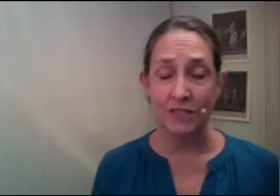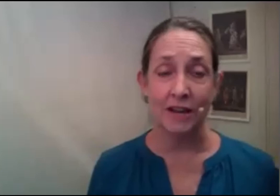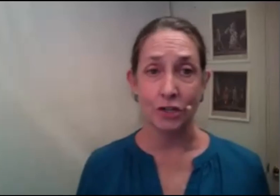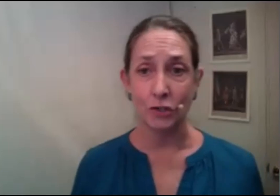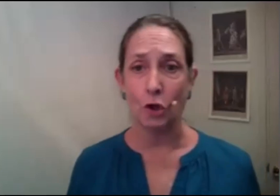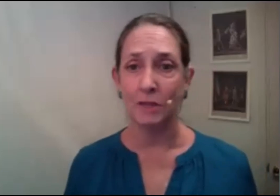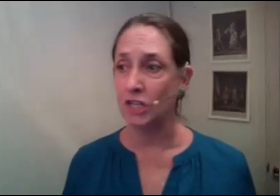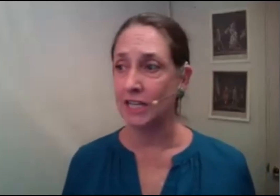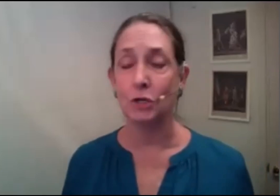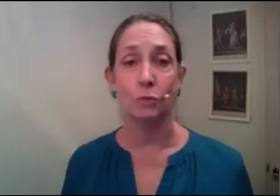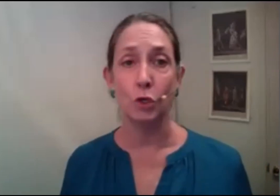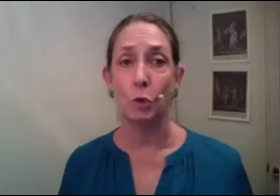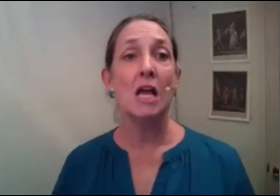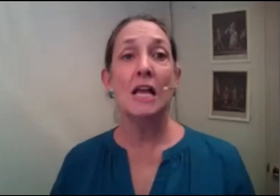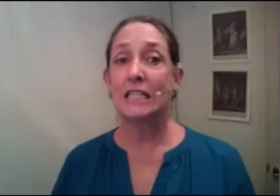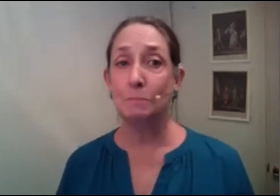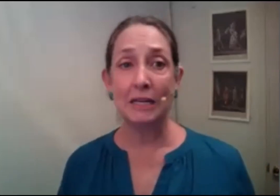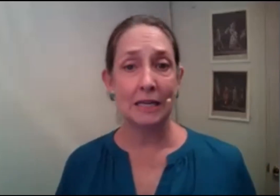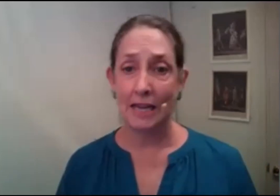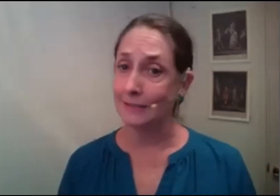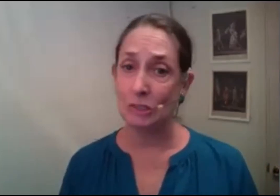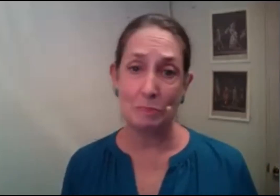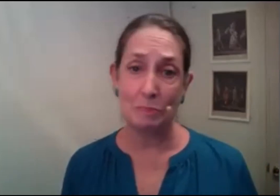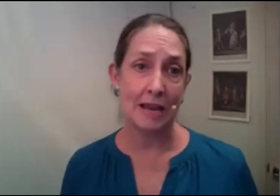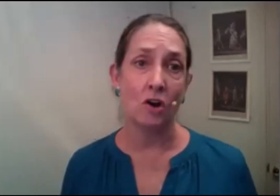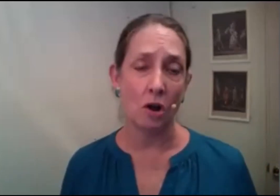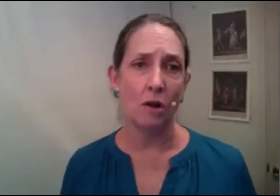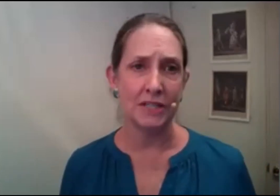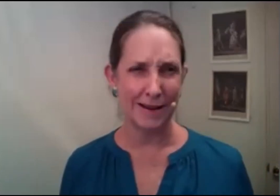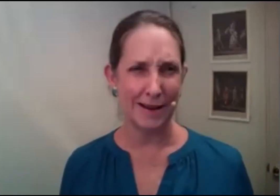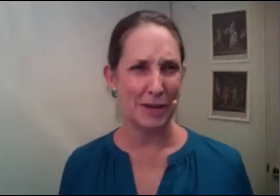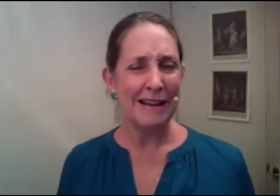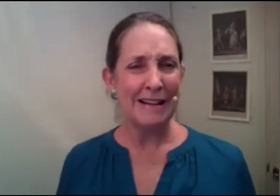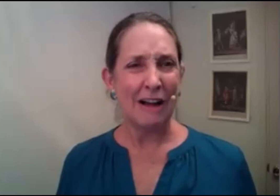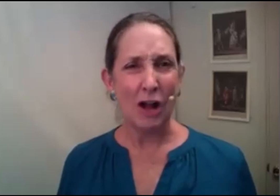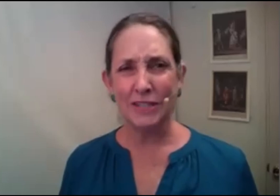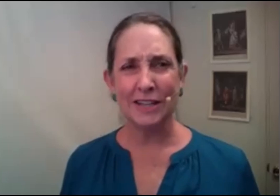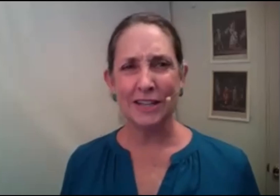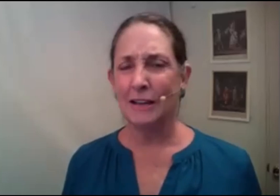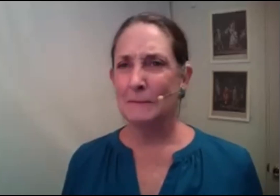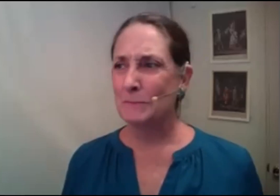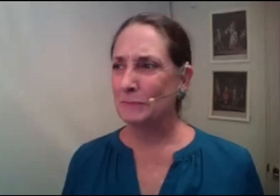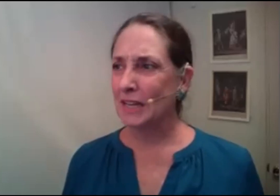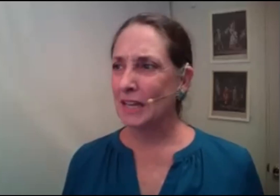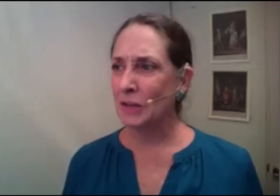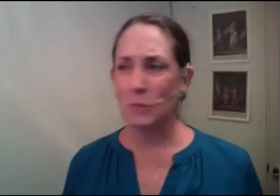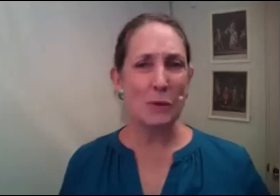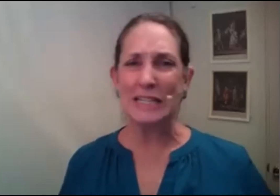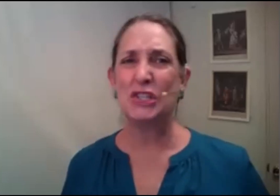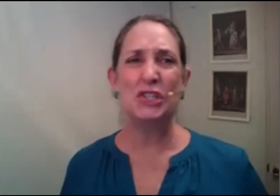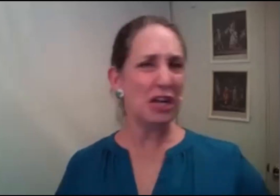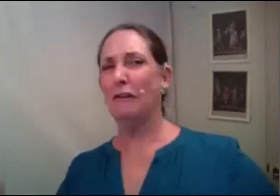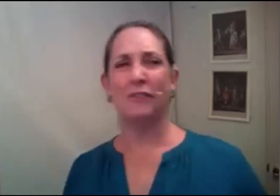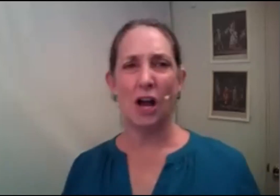she was 9 years old, but she kept her room spick and span all the time. But all of a sudden, there was